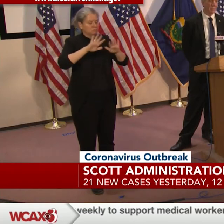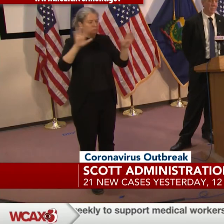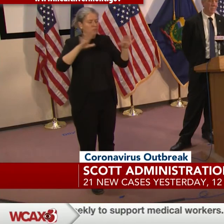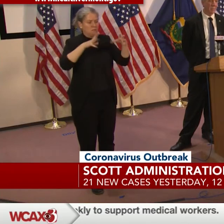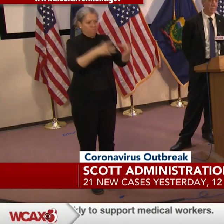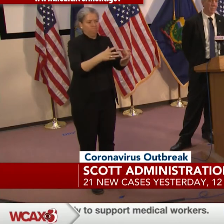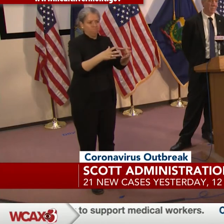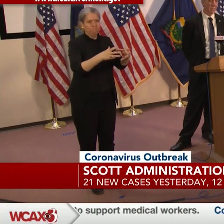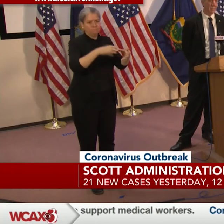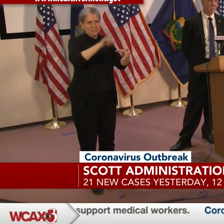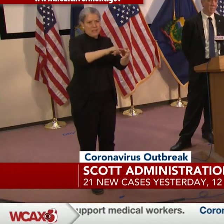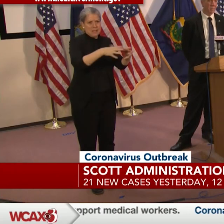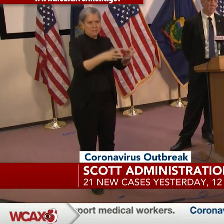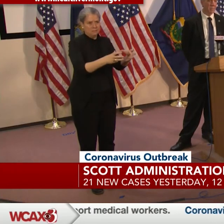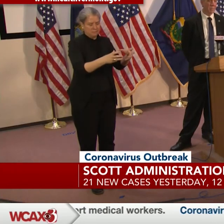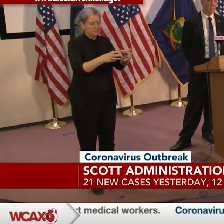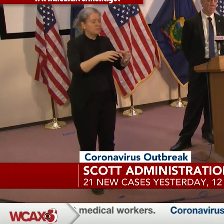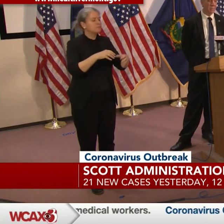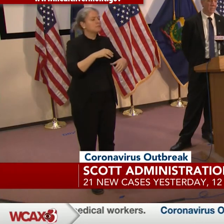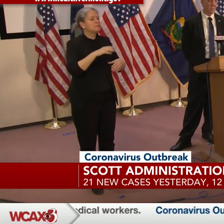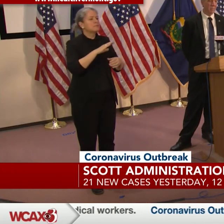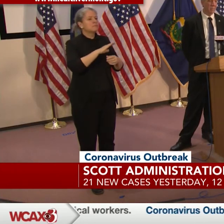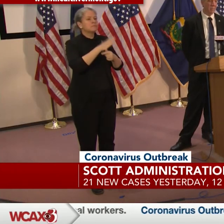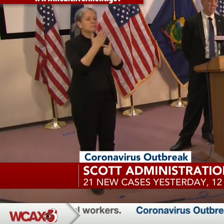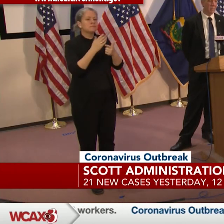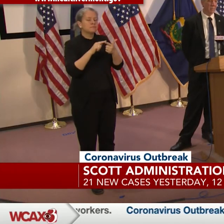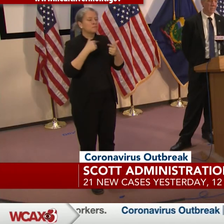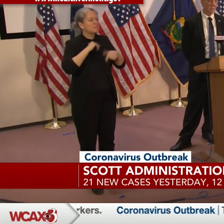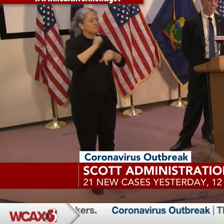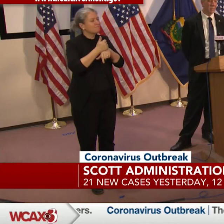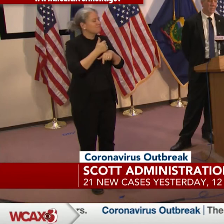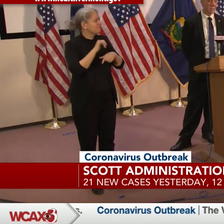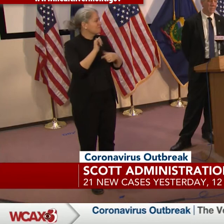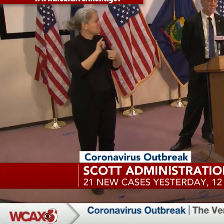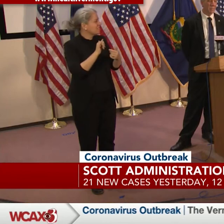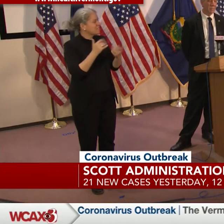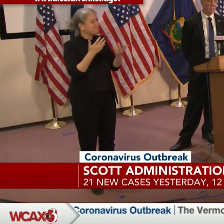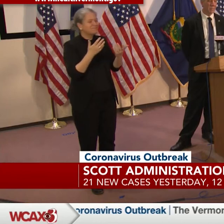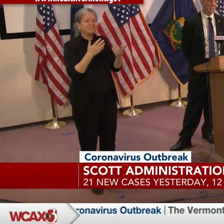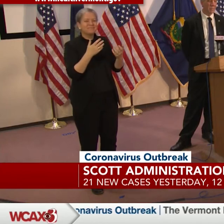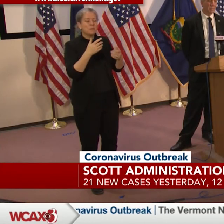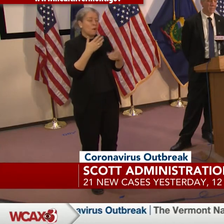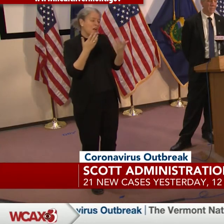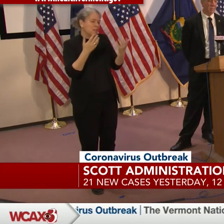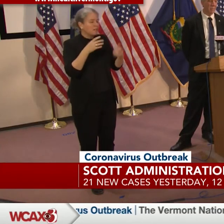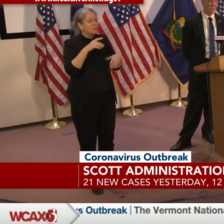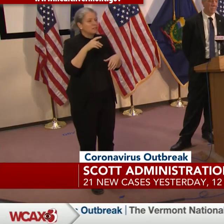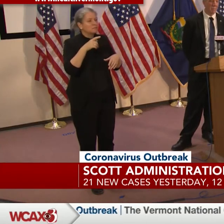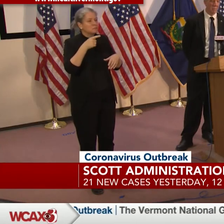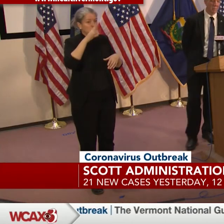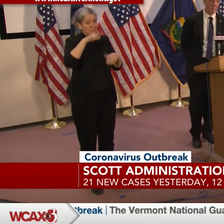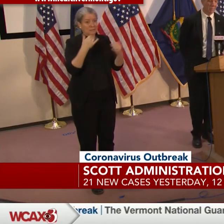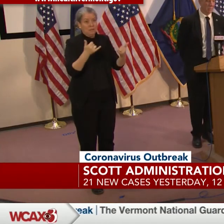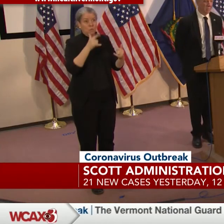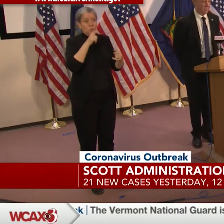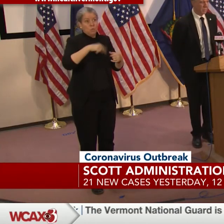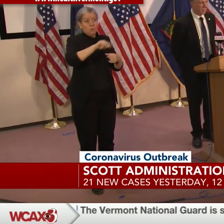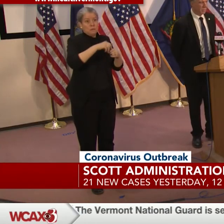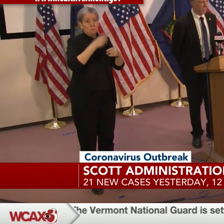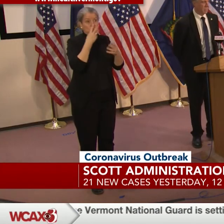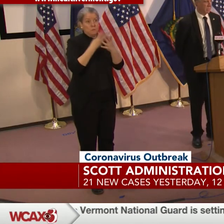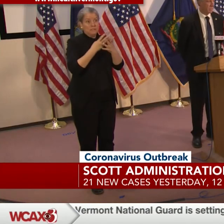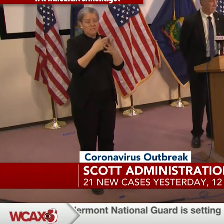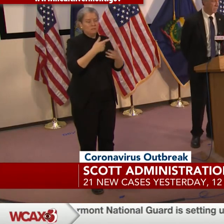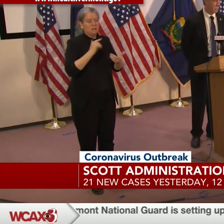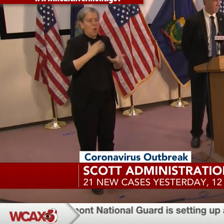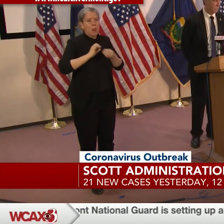we have established sort of spacing. And as you know, right now, our prison population is at some